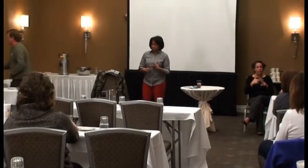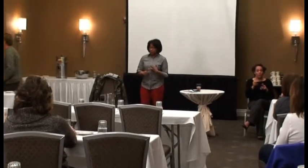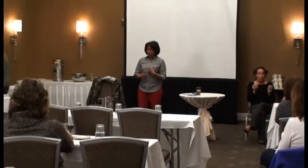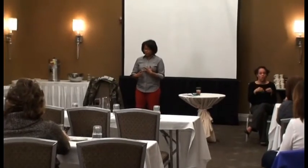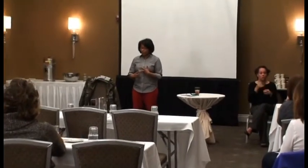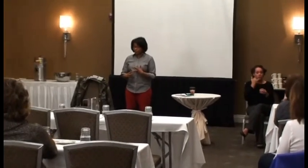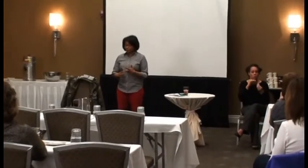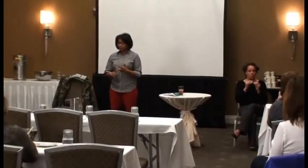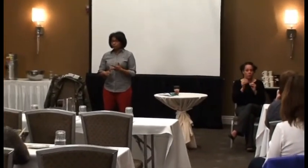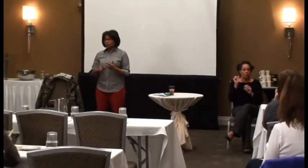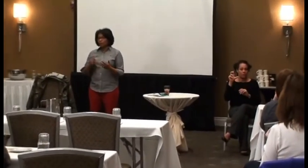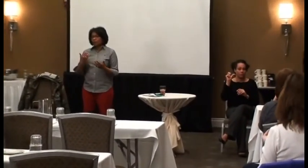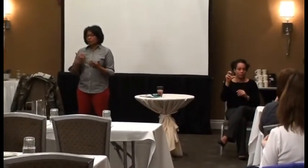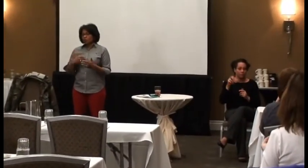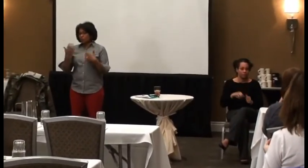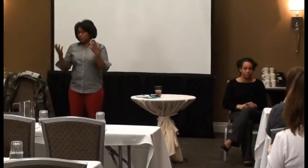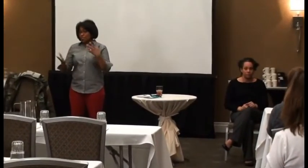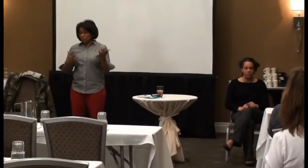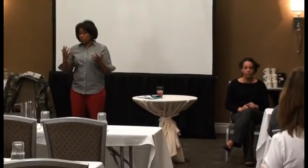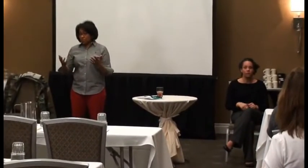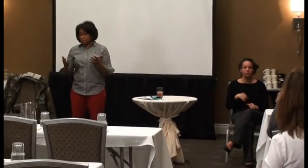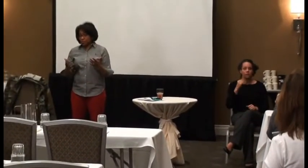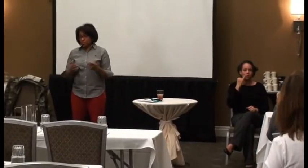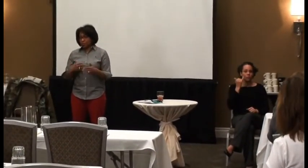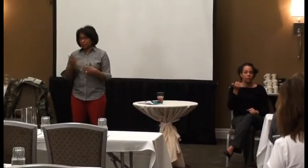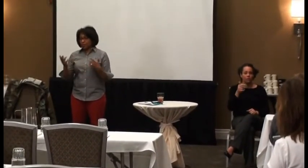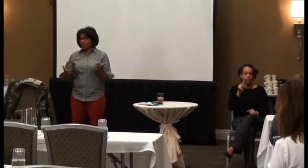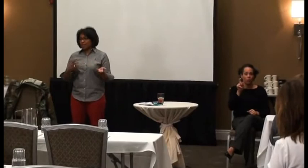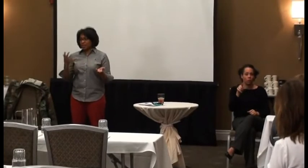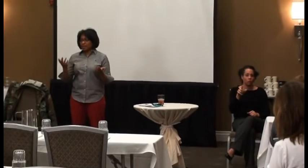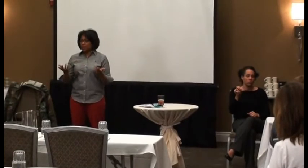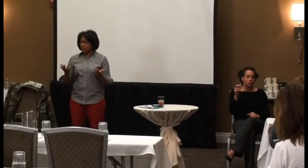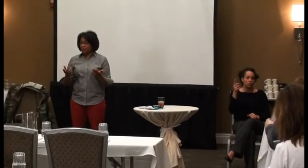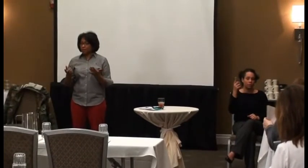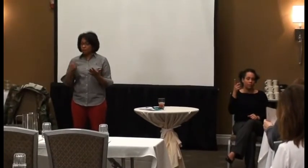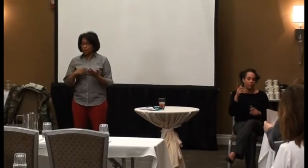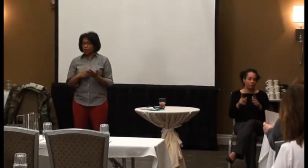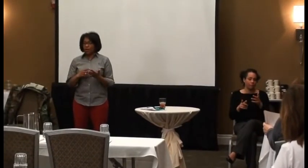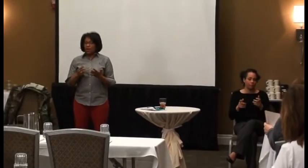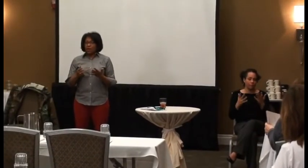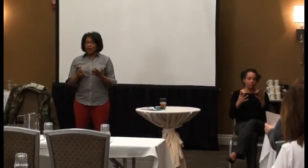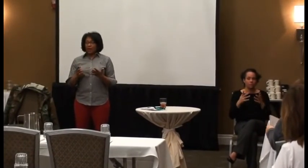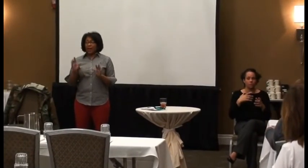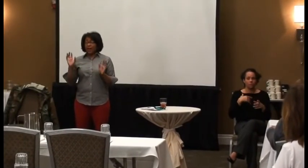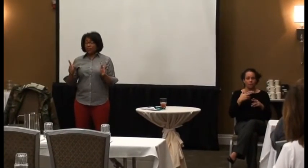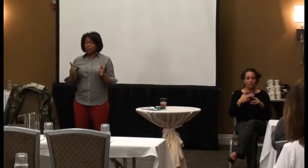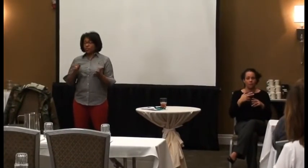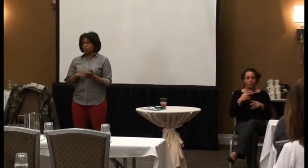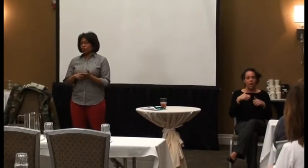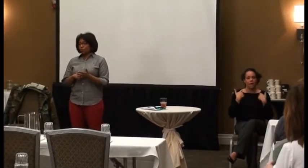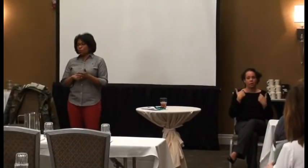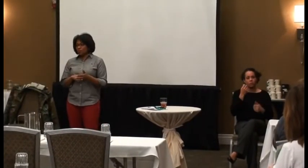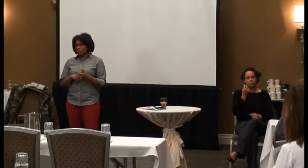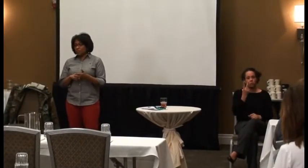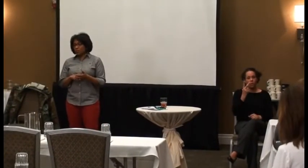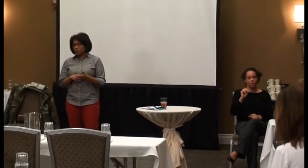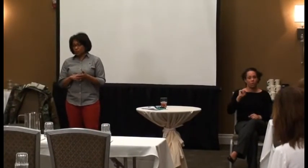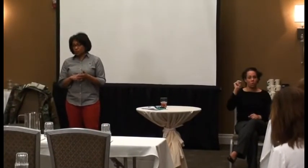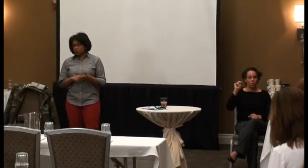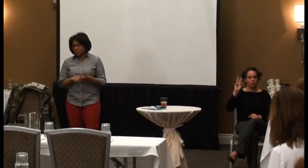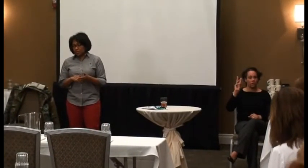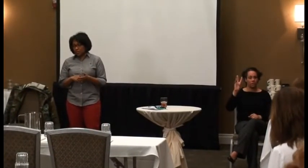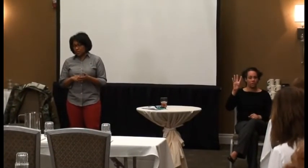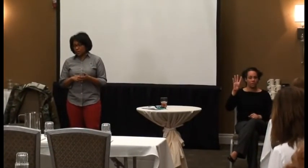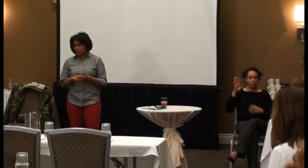office phone number. So if you just have questions or things like that come up. So my address is 12 North